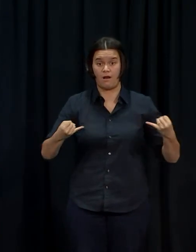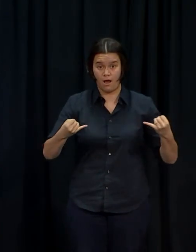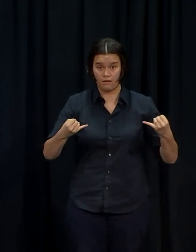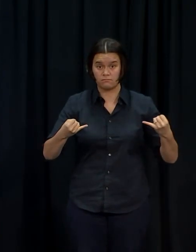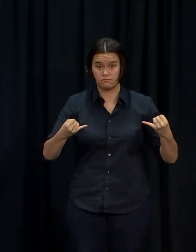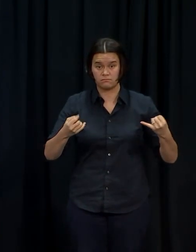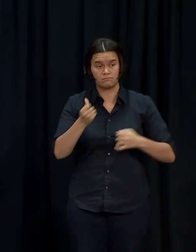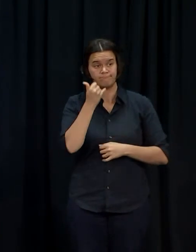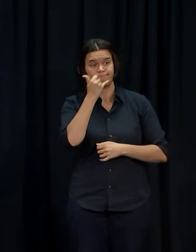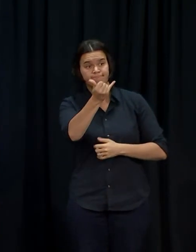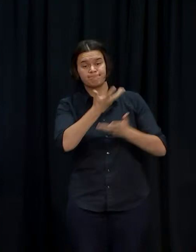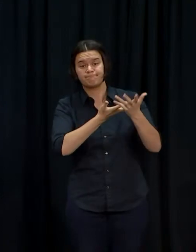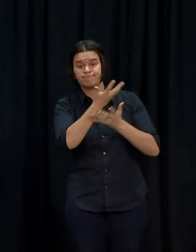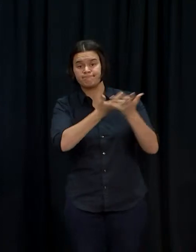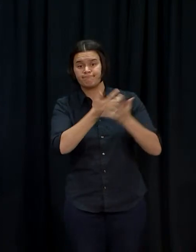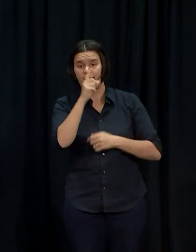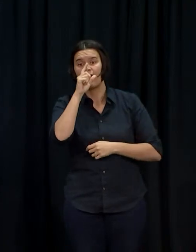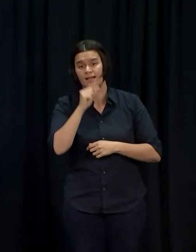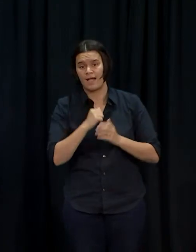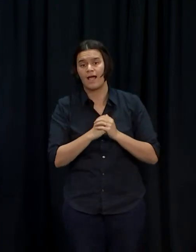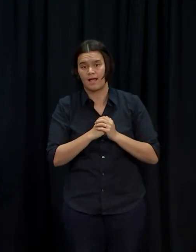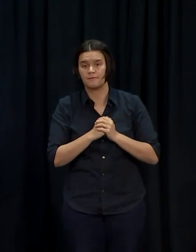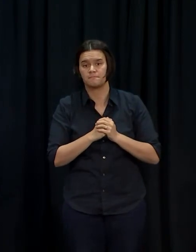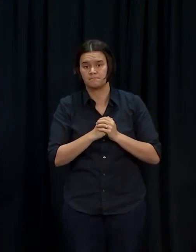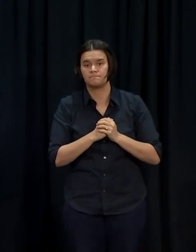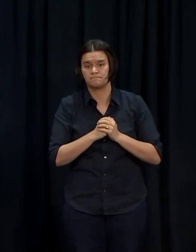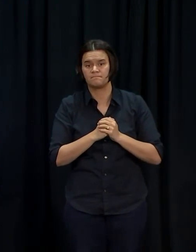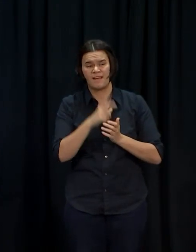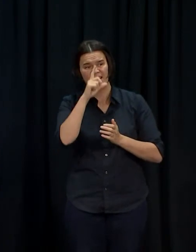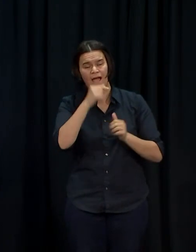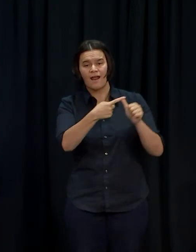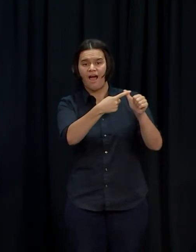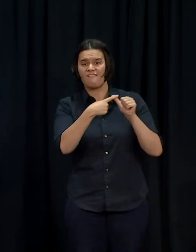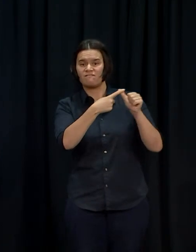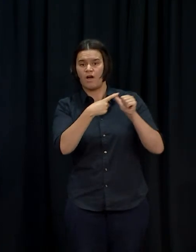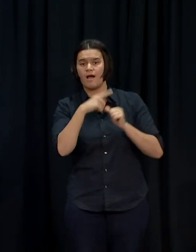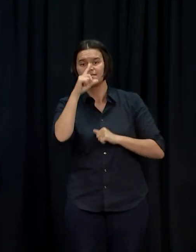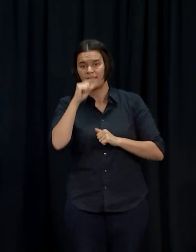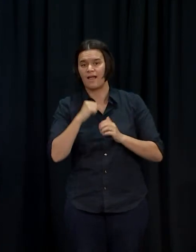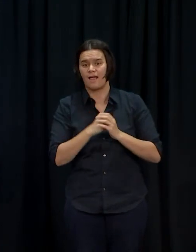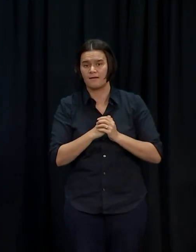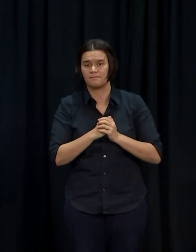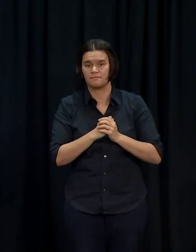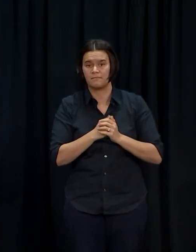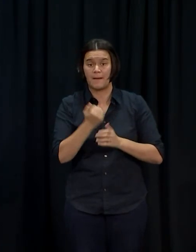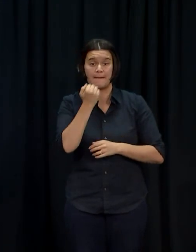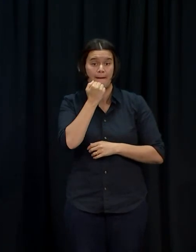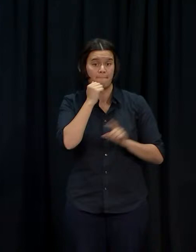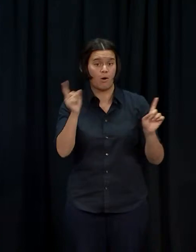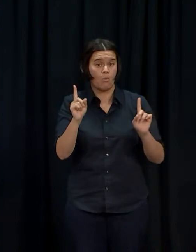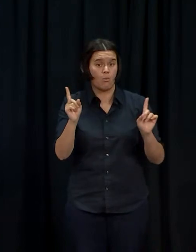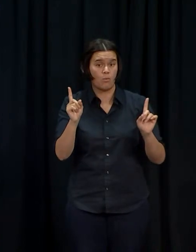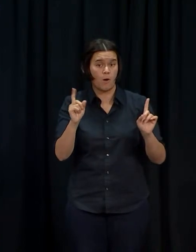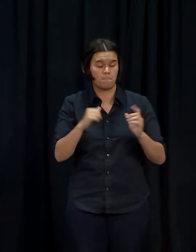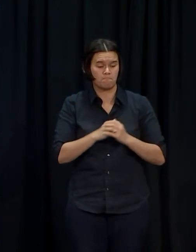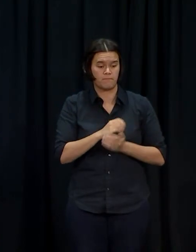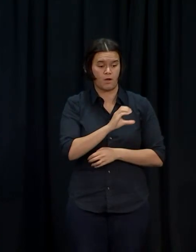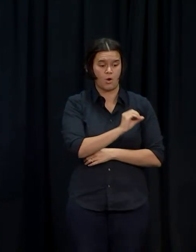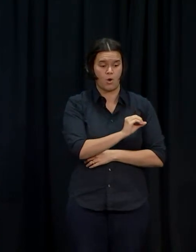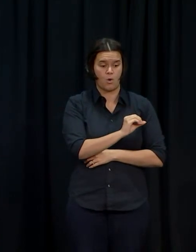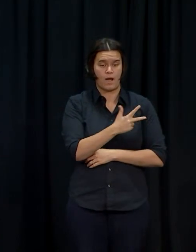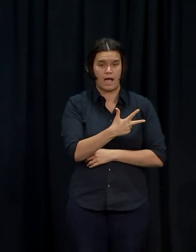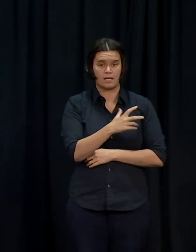in responding to the pandemic and can help you with clinical and non-clinical advice. You can reach them on their dedicated